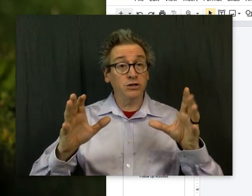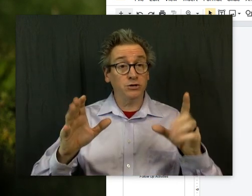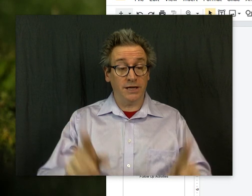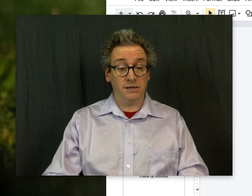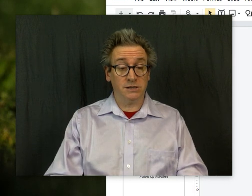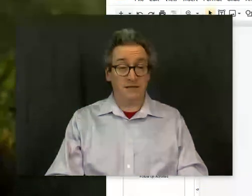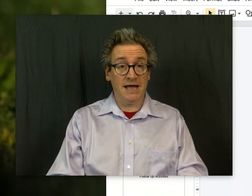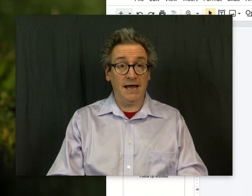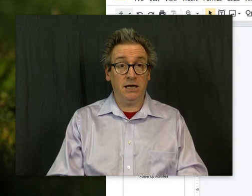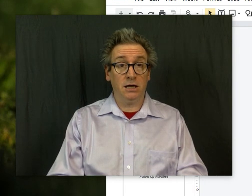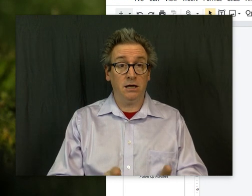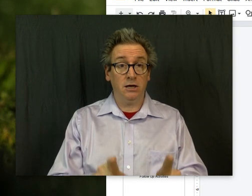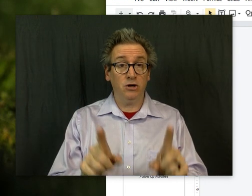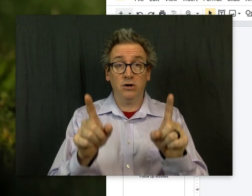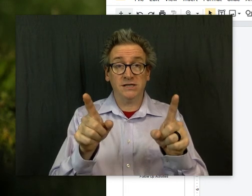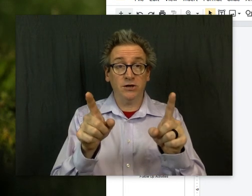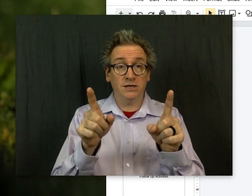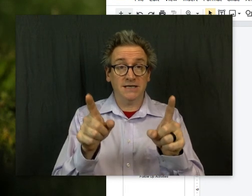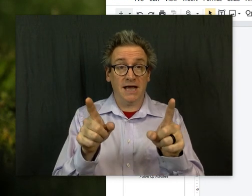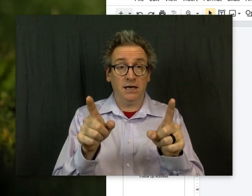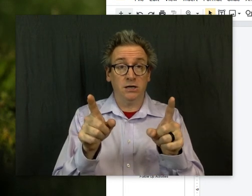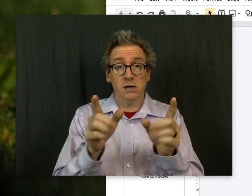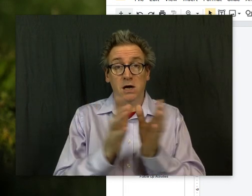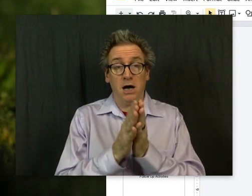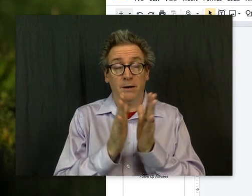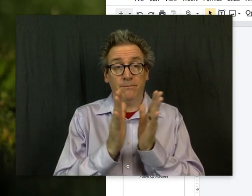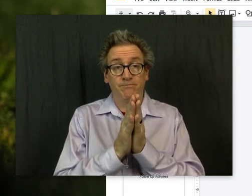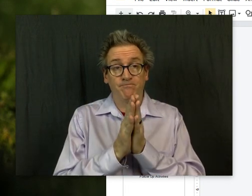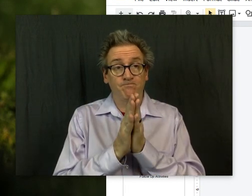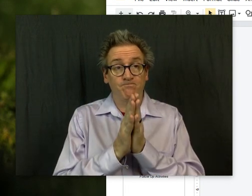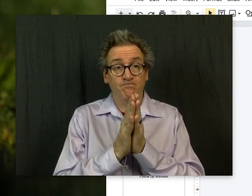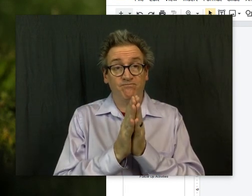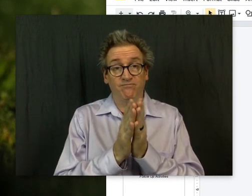thing you can do is notice how you can take